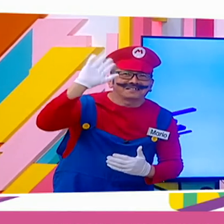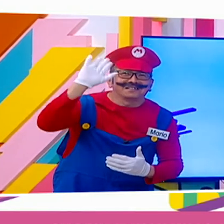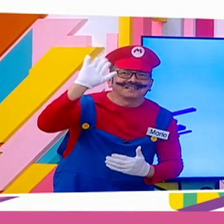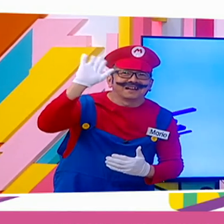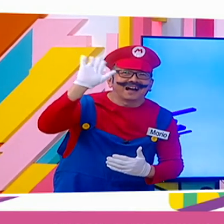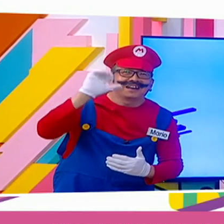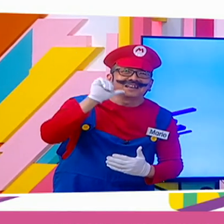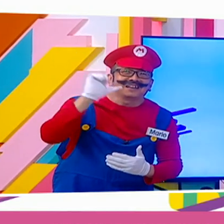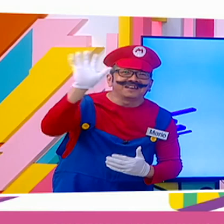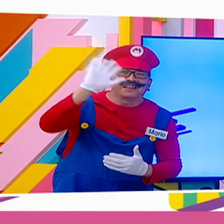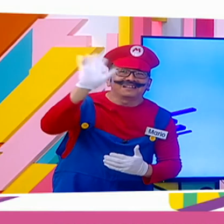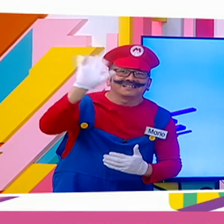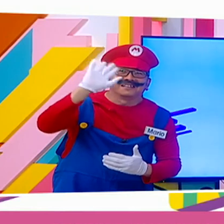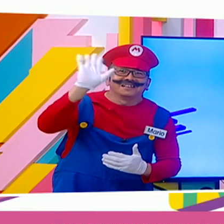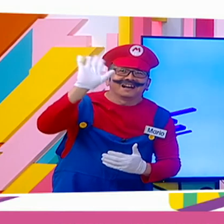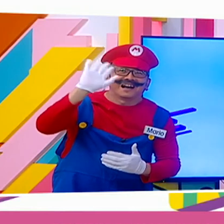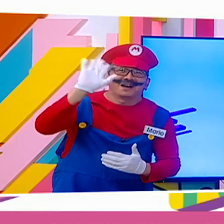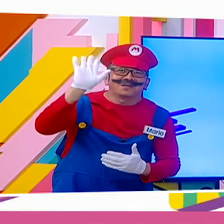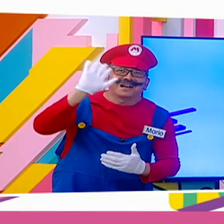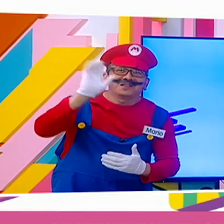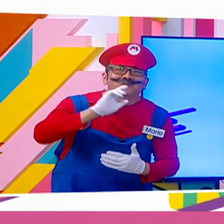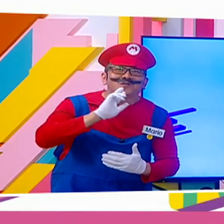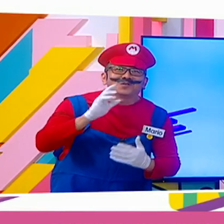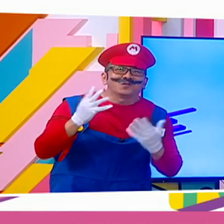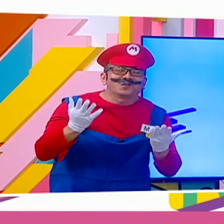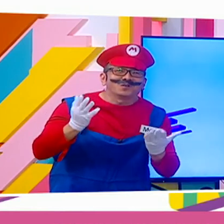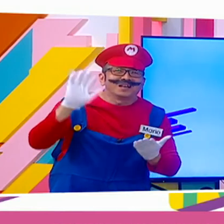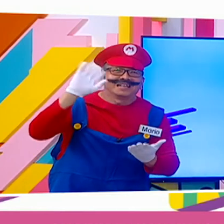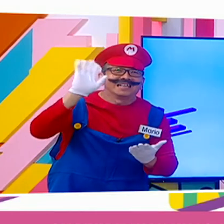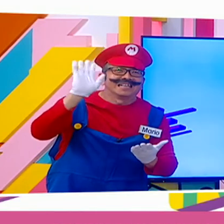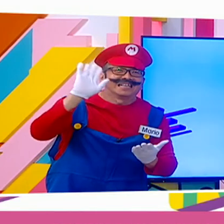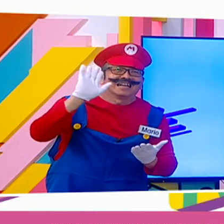Anis. Anis, how are you?